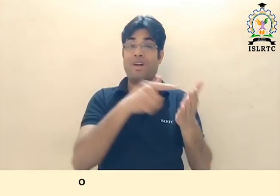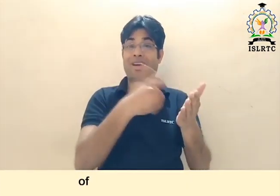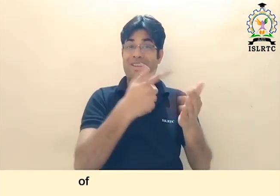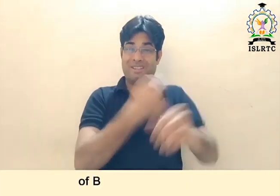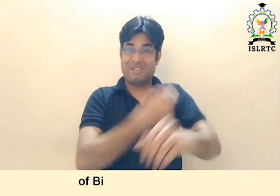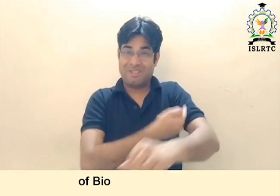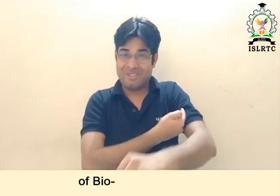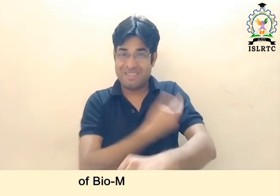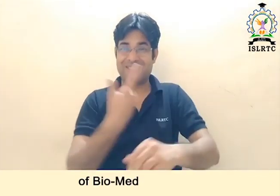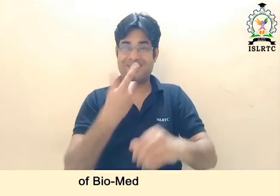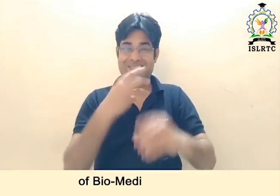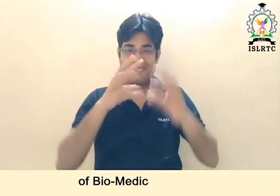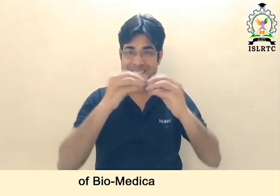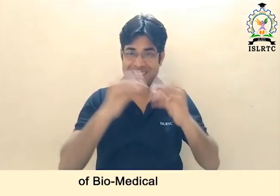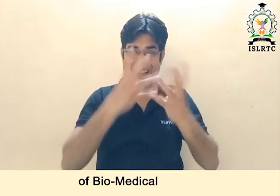of biomedical waste.